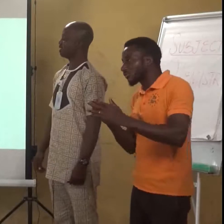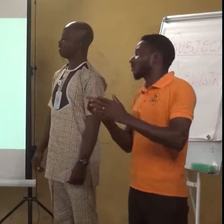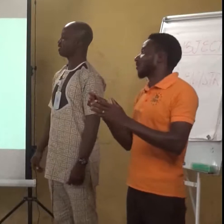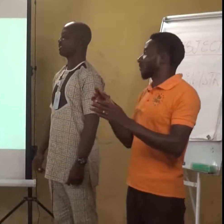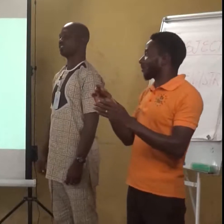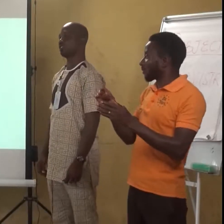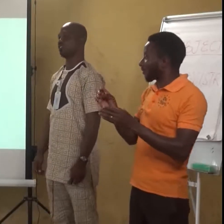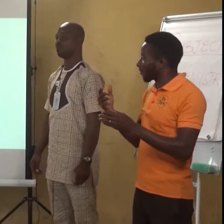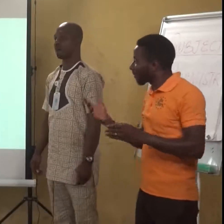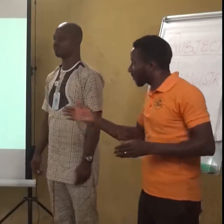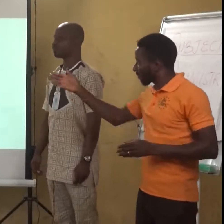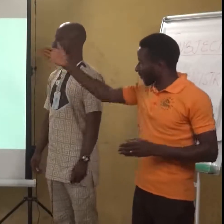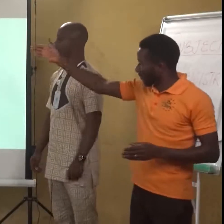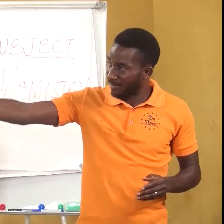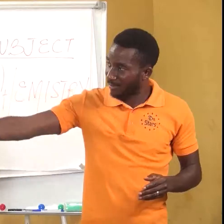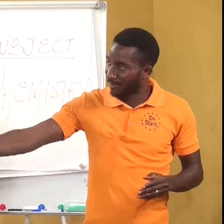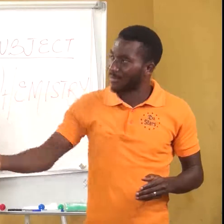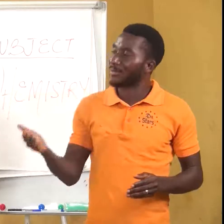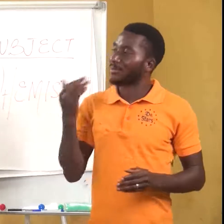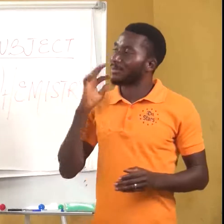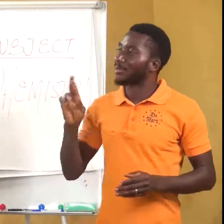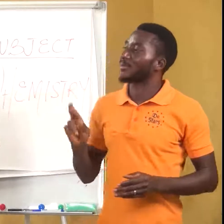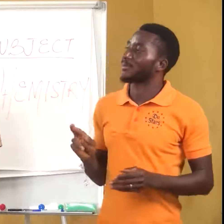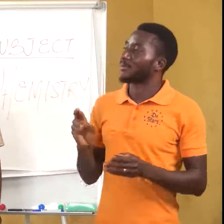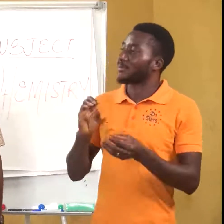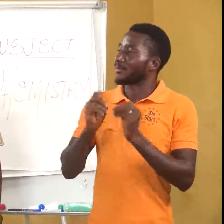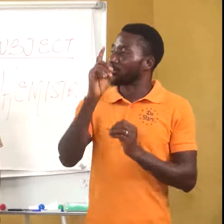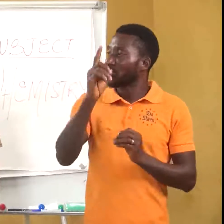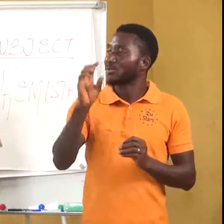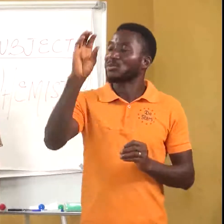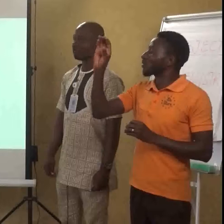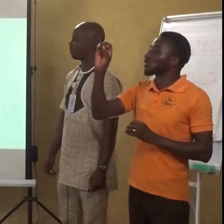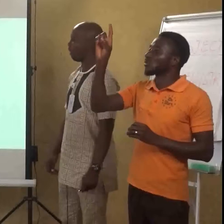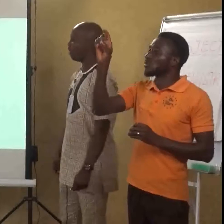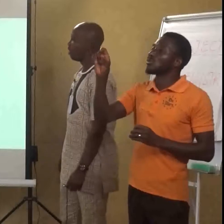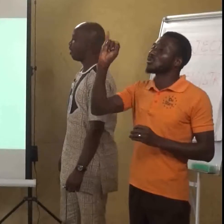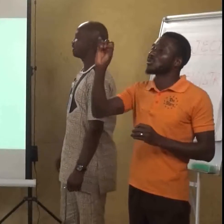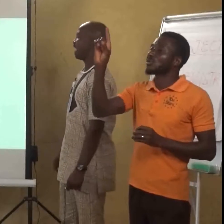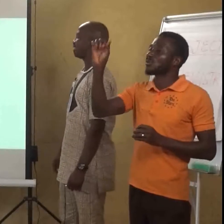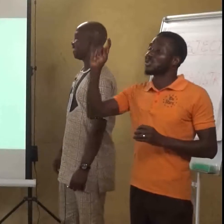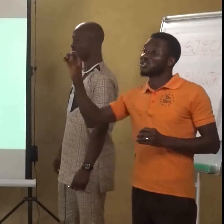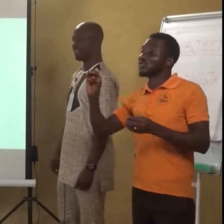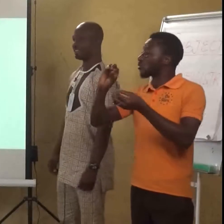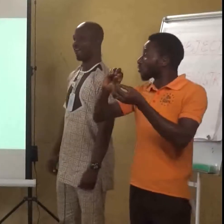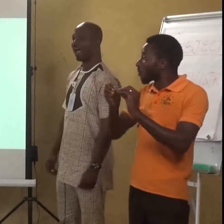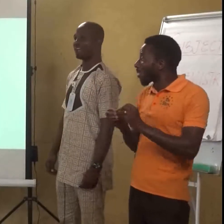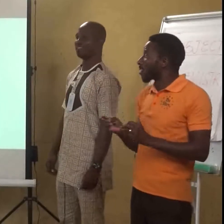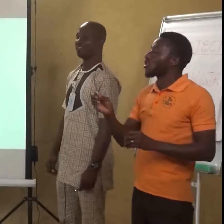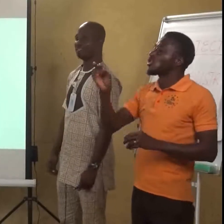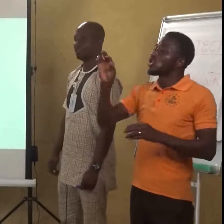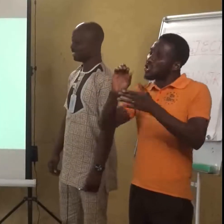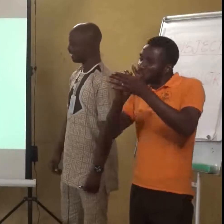agent, oxidation number. We will be looking at how you can test for oxidizing agent